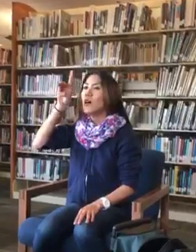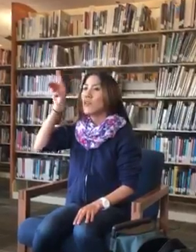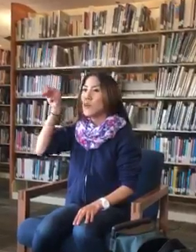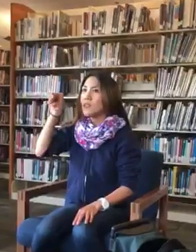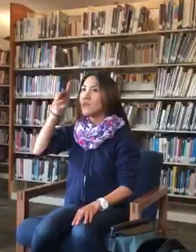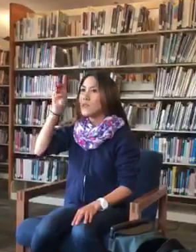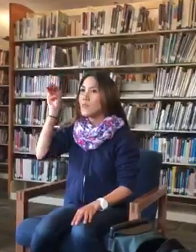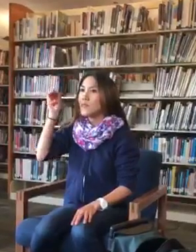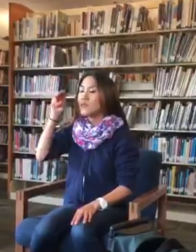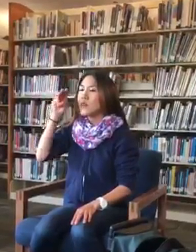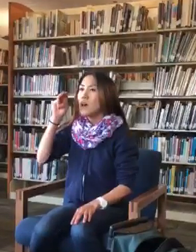the rest of those